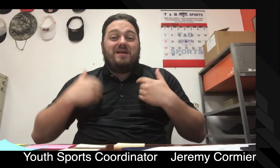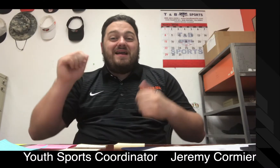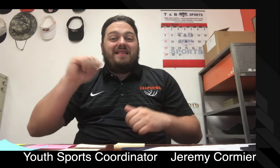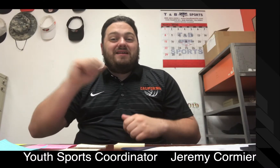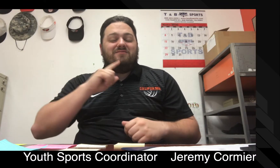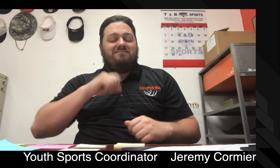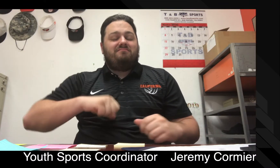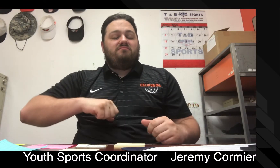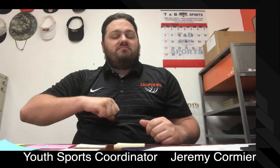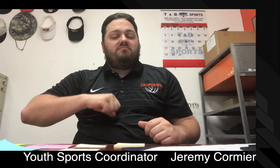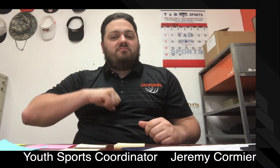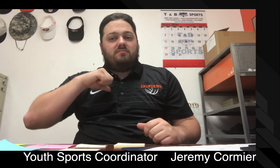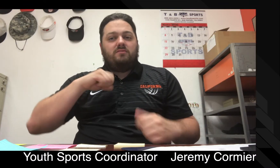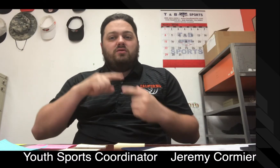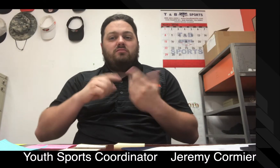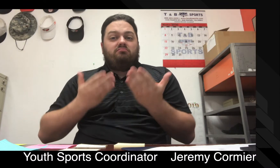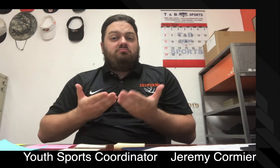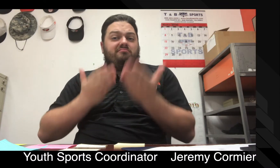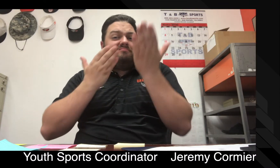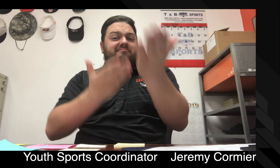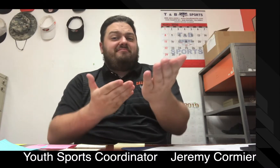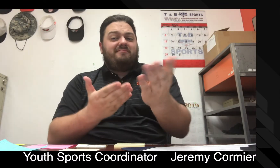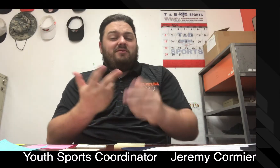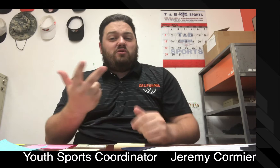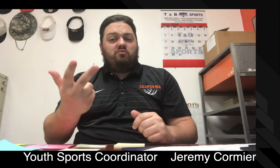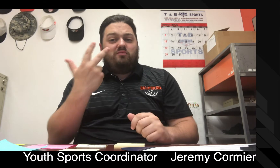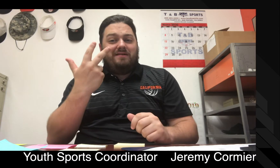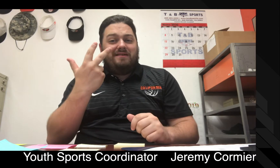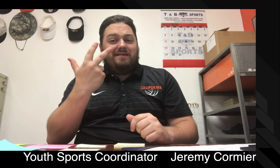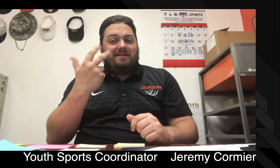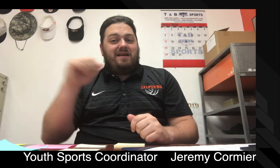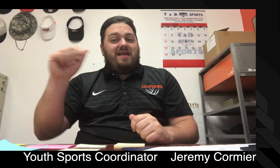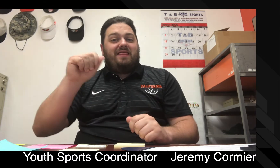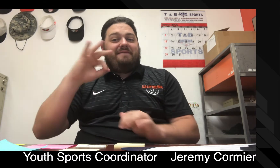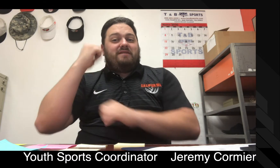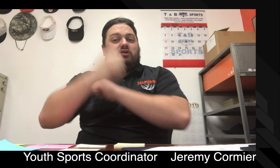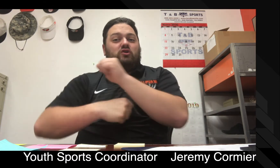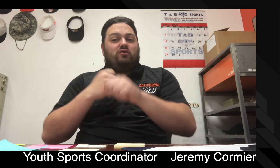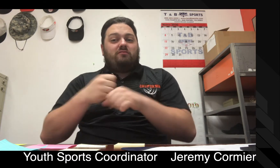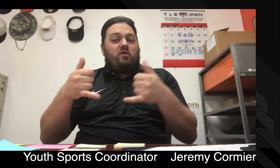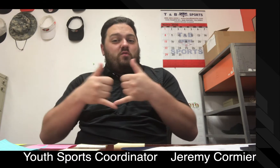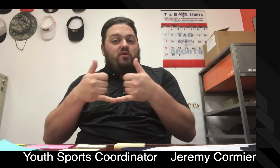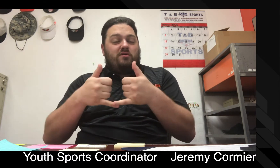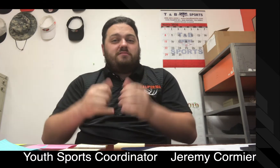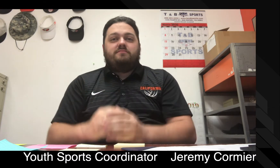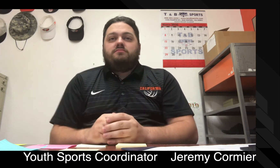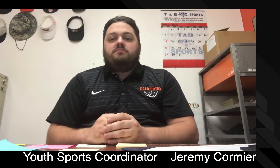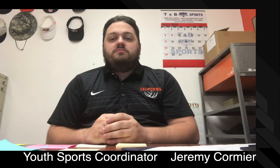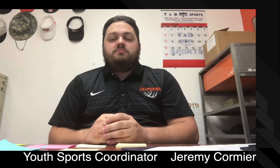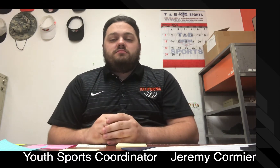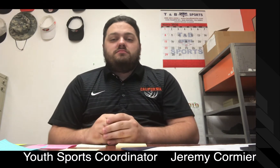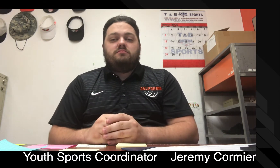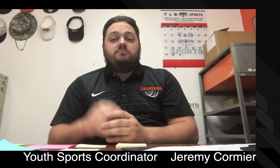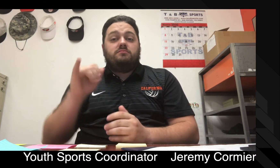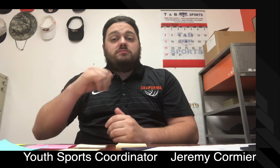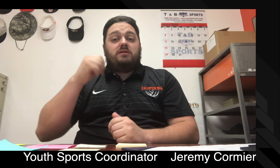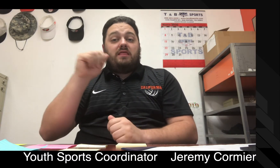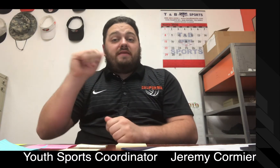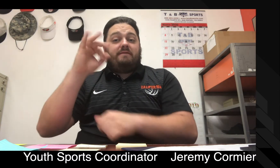Hello. We in the athletic department are proud to recommend 3 Athlete of the Year awards.